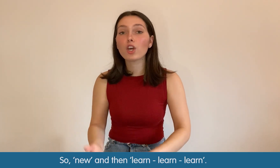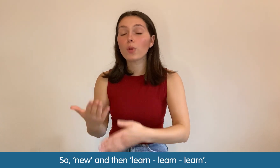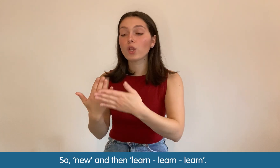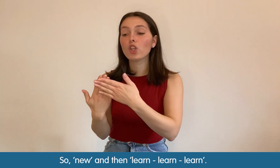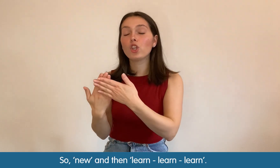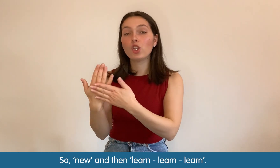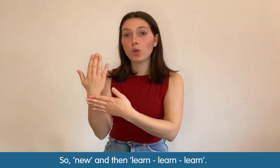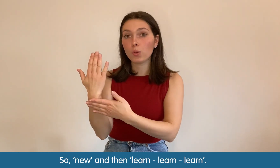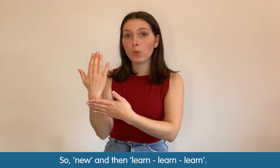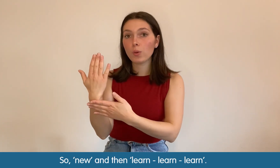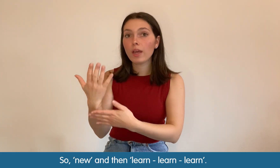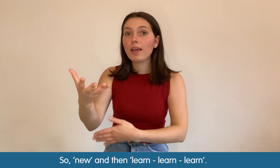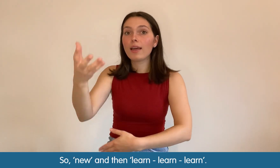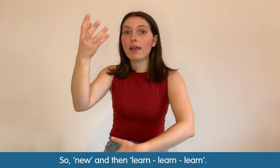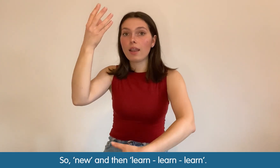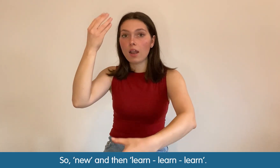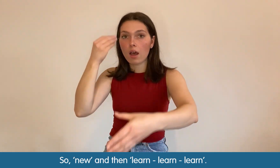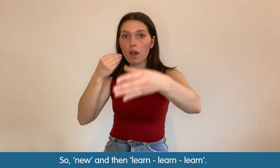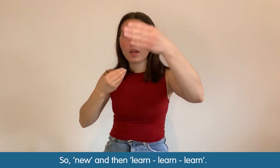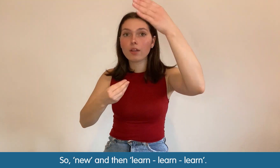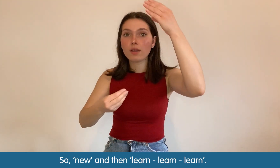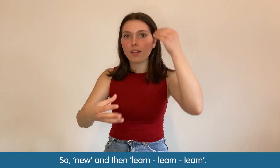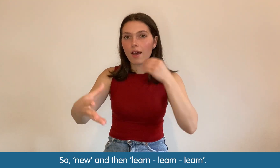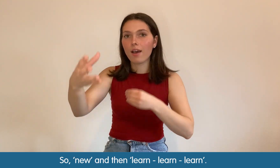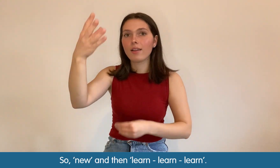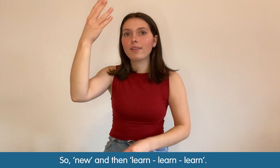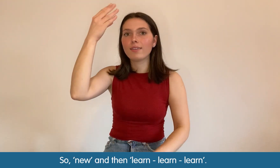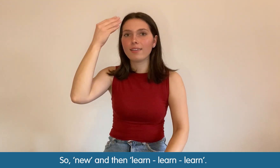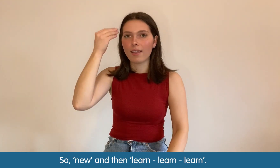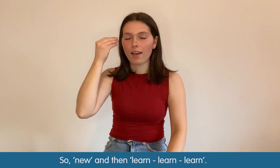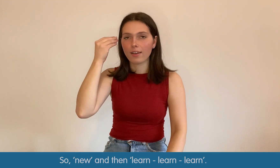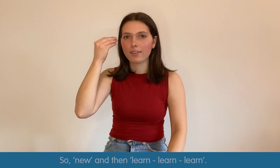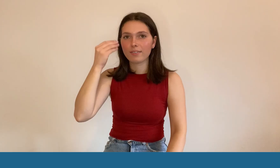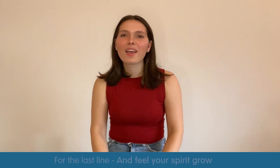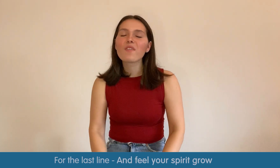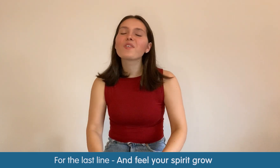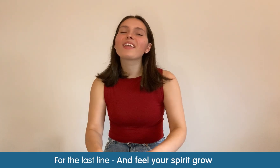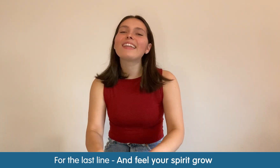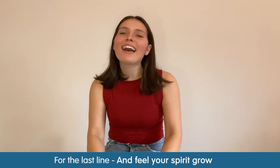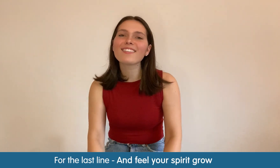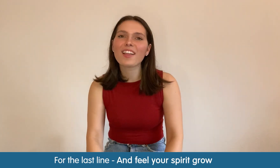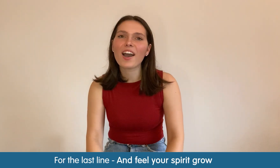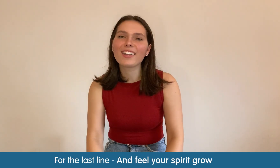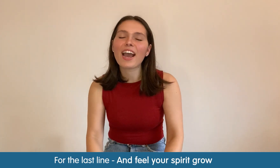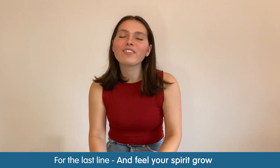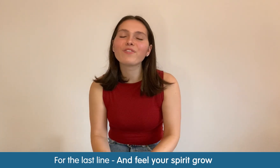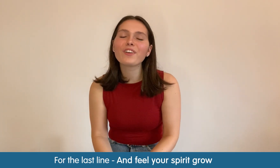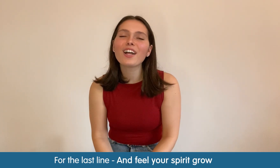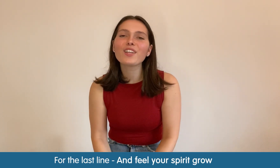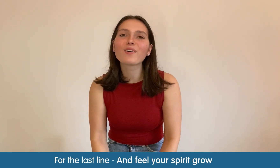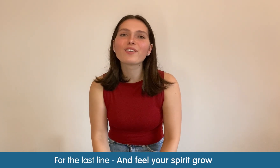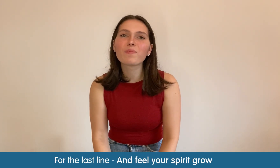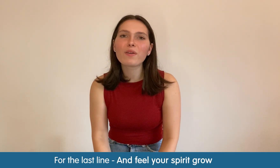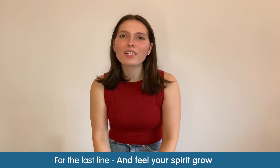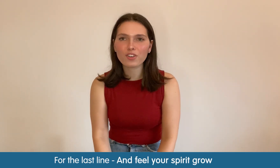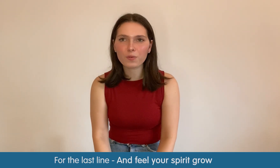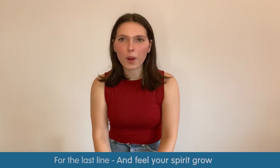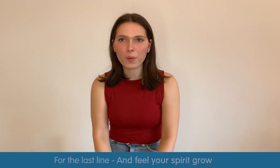So new, then learn, learn, learn. For the last line, and feel your spirit grow,